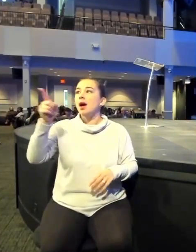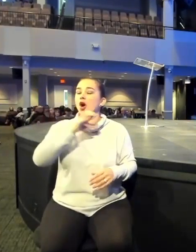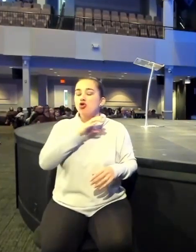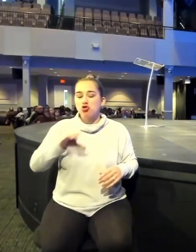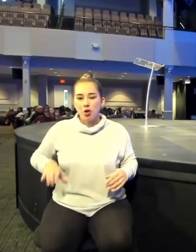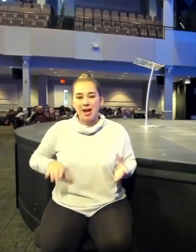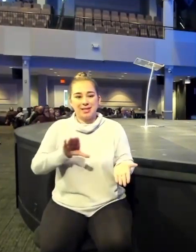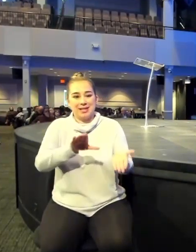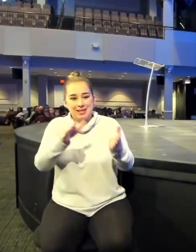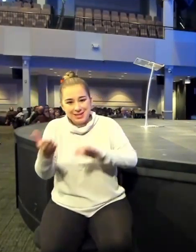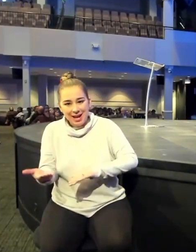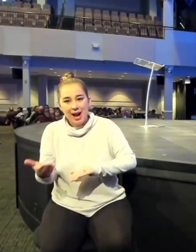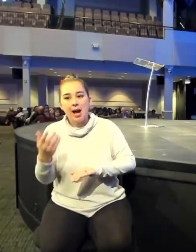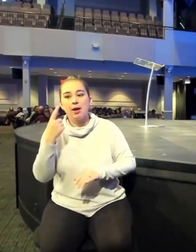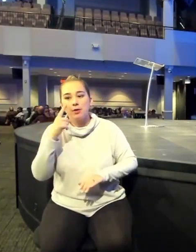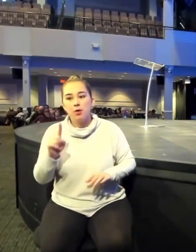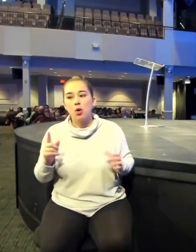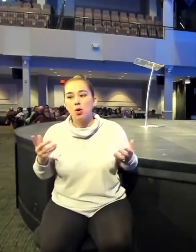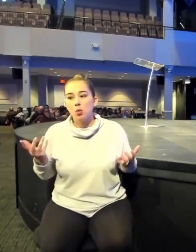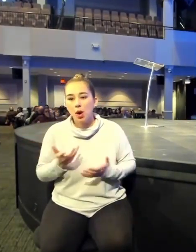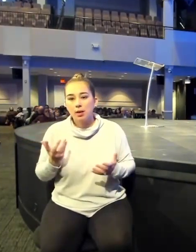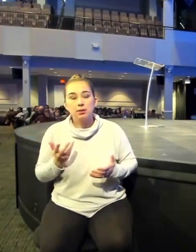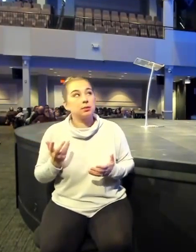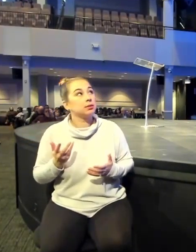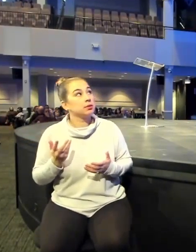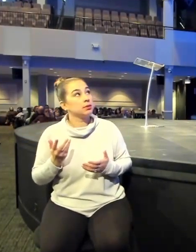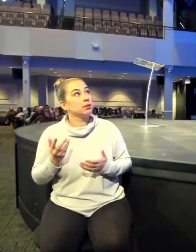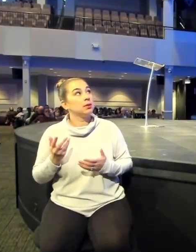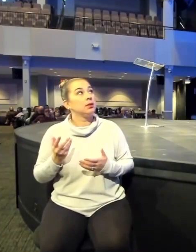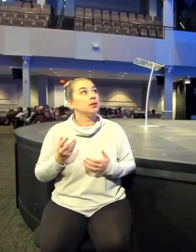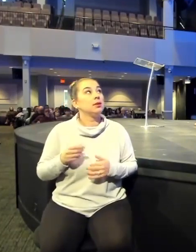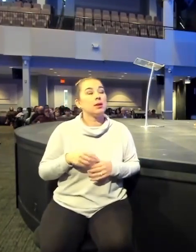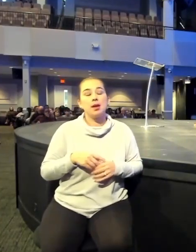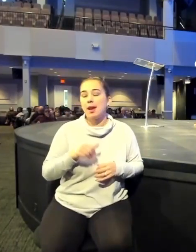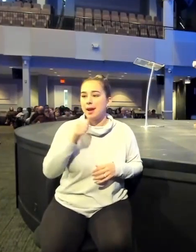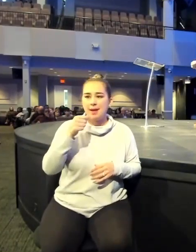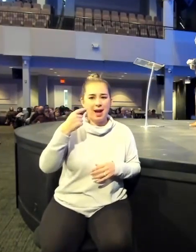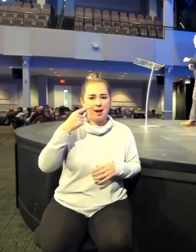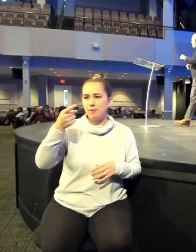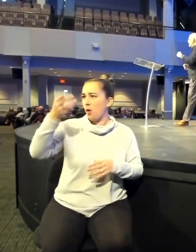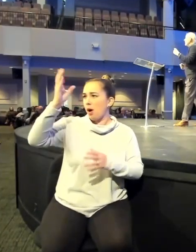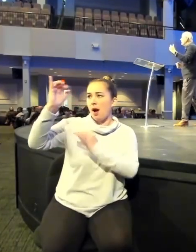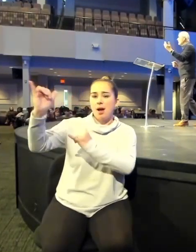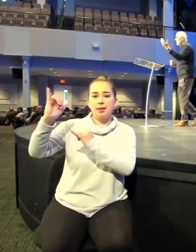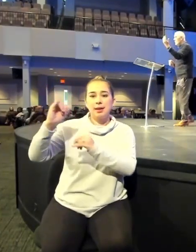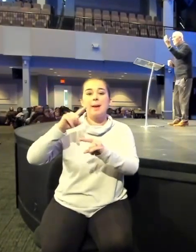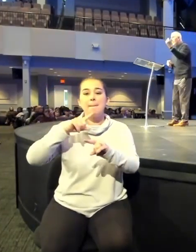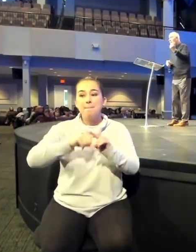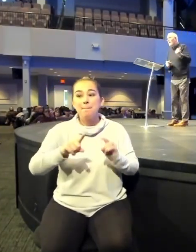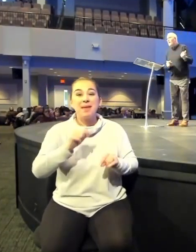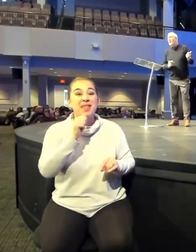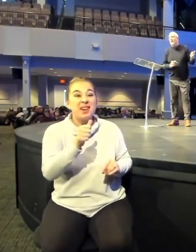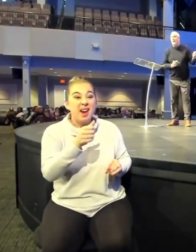the very important word here. What is it? Not the godly, but Christ died for the